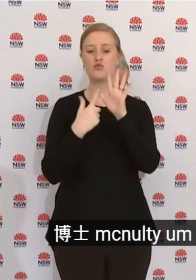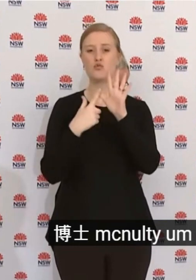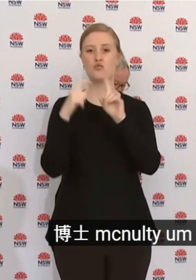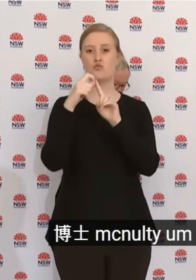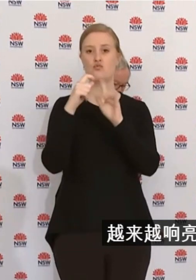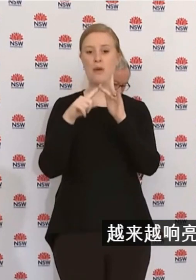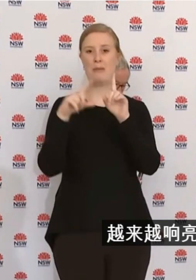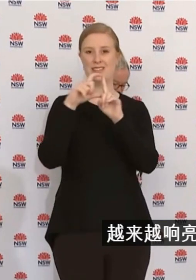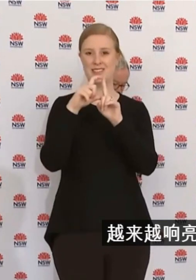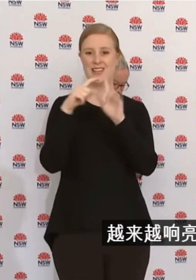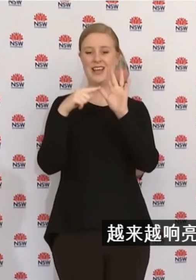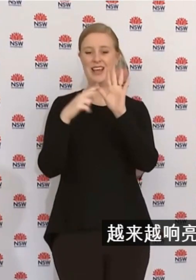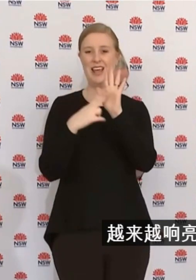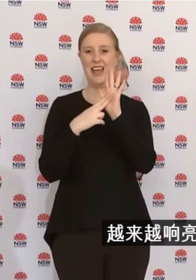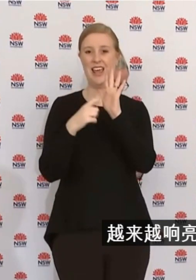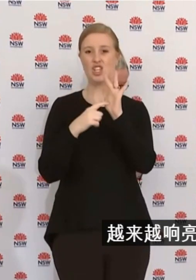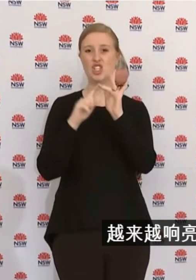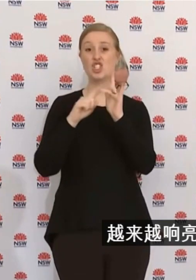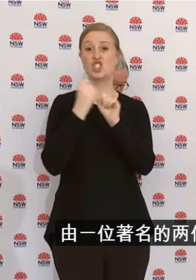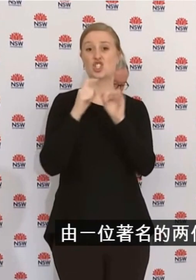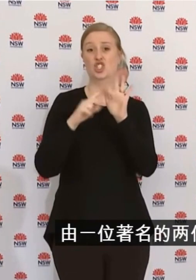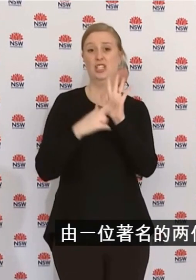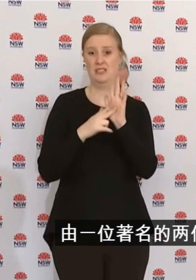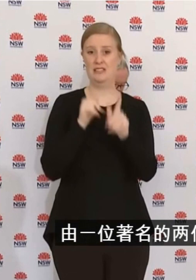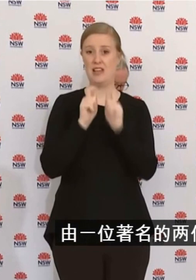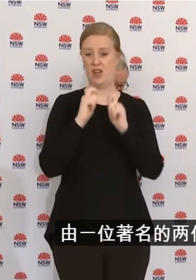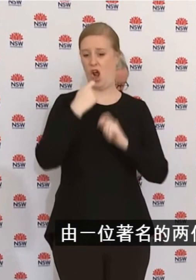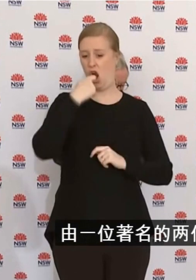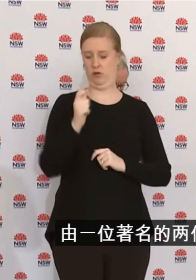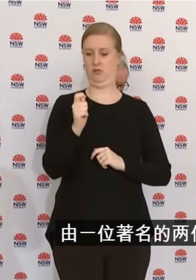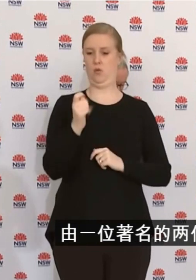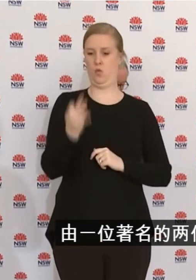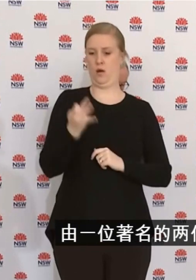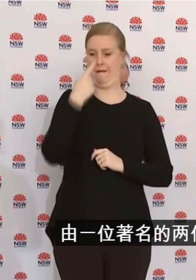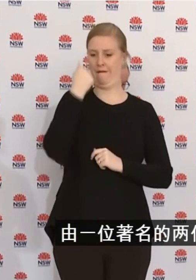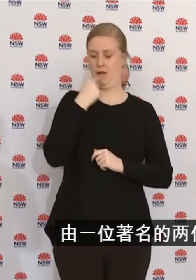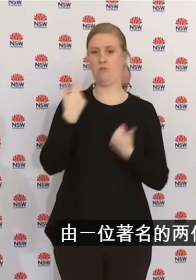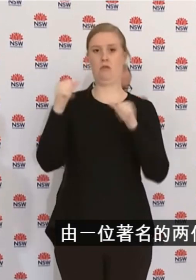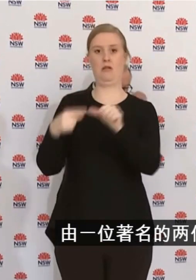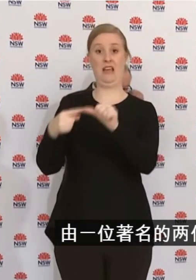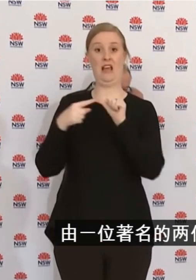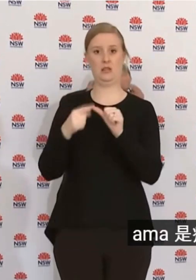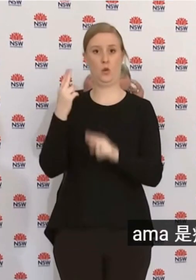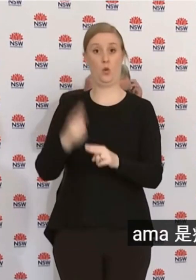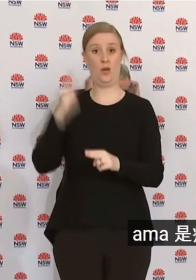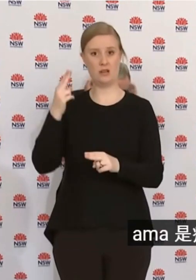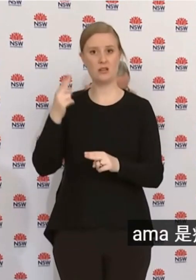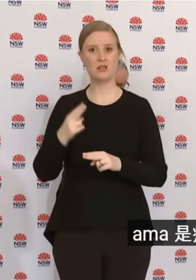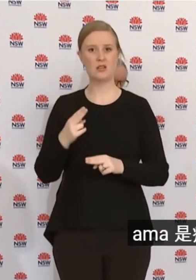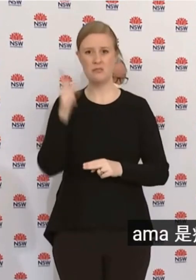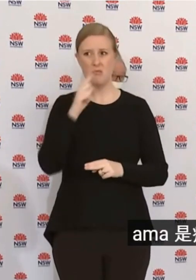voice has been growing louder and louder and louder. The way it has been described to me by two prominent epidemiologists and a senior person at the